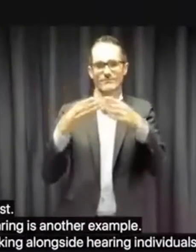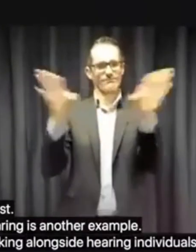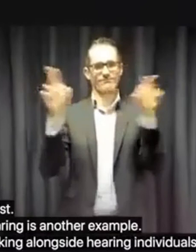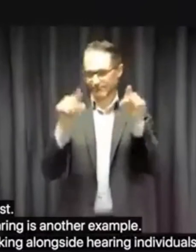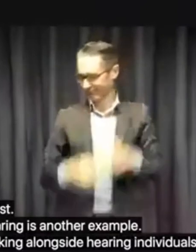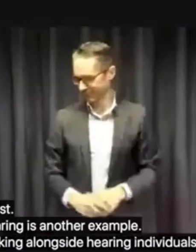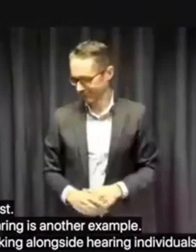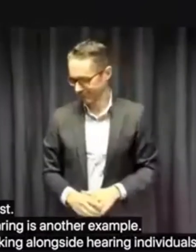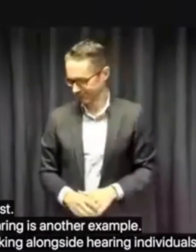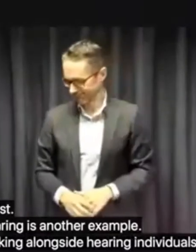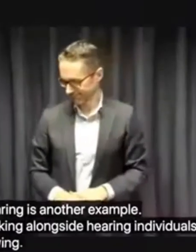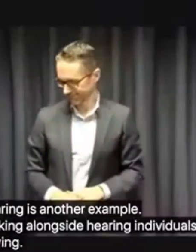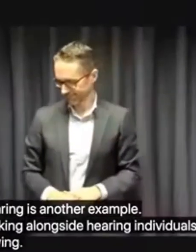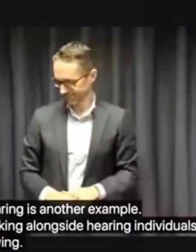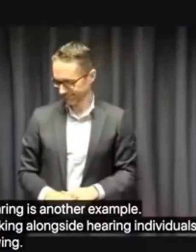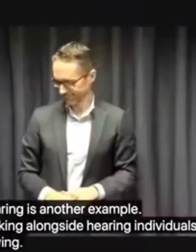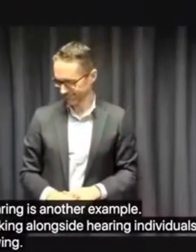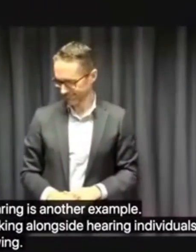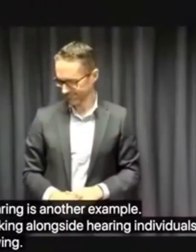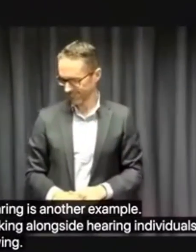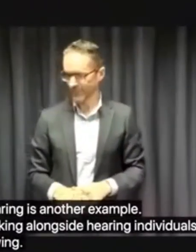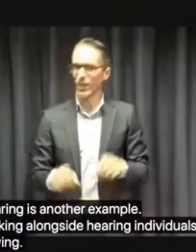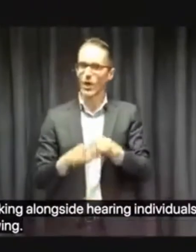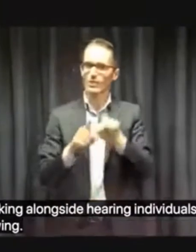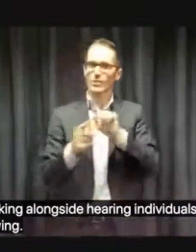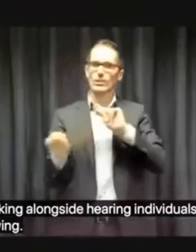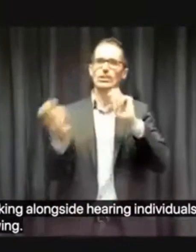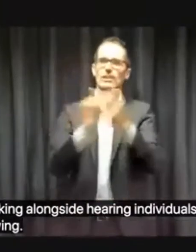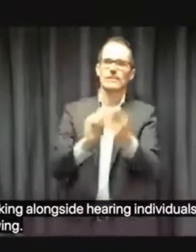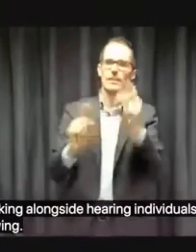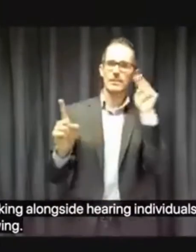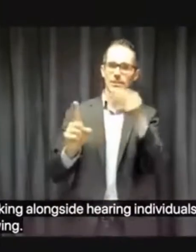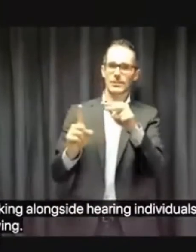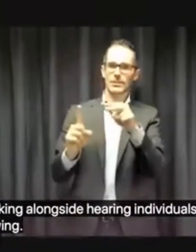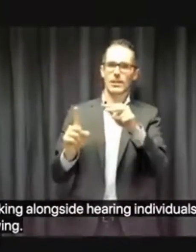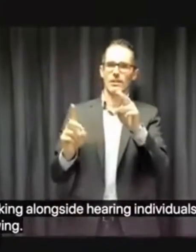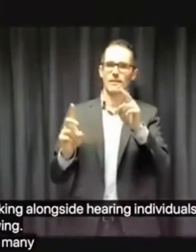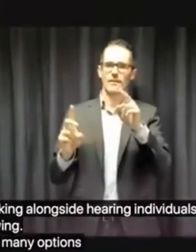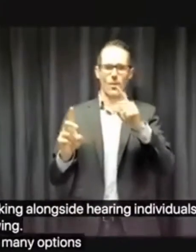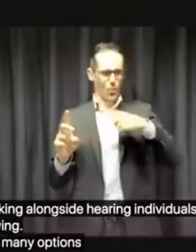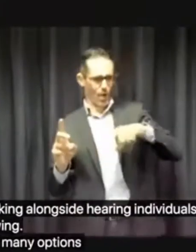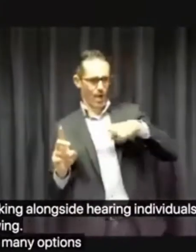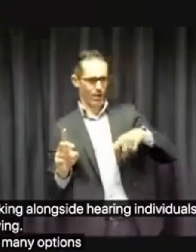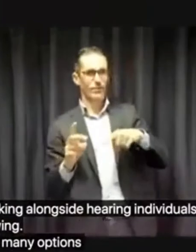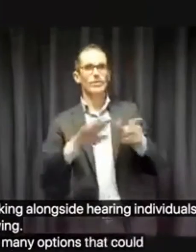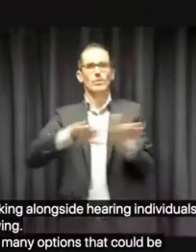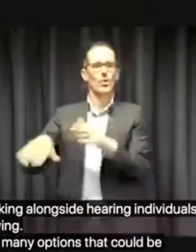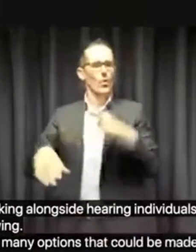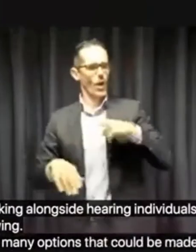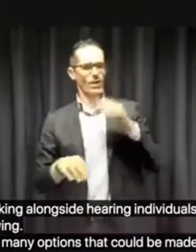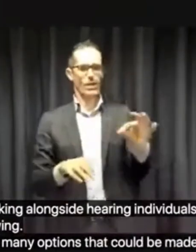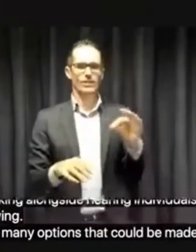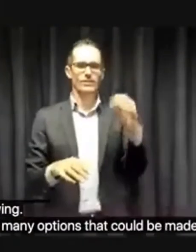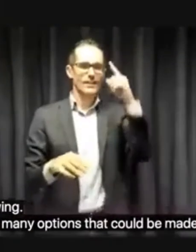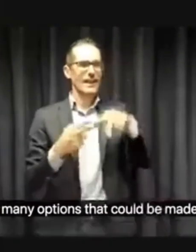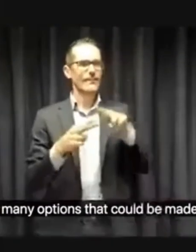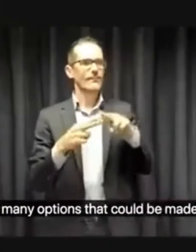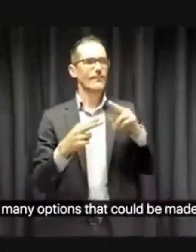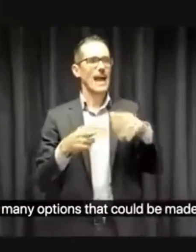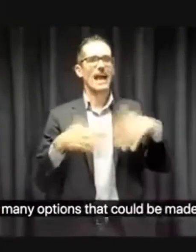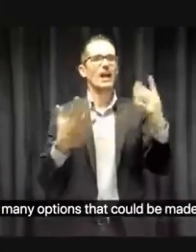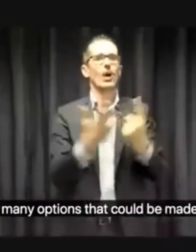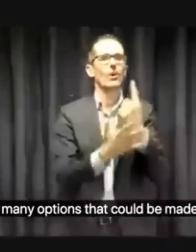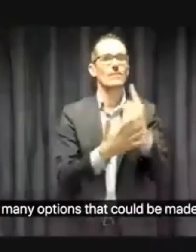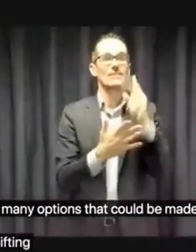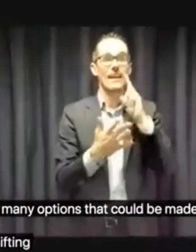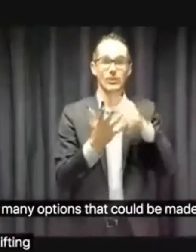There's many options that could be made available to us. But also shifting the perception of why to why